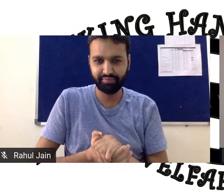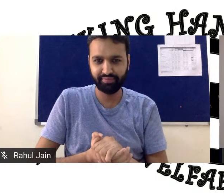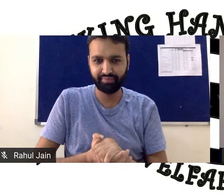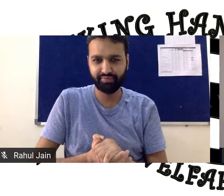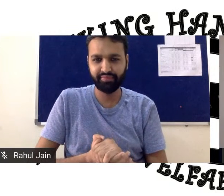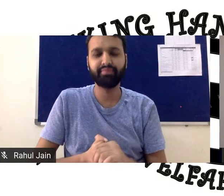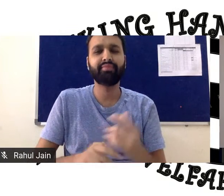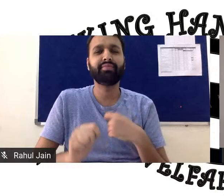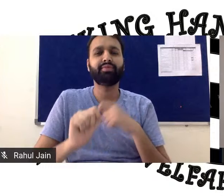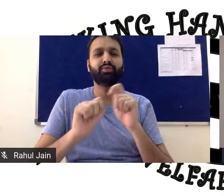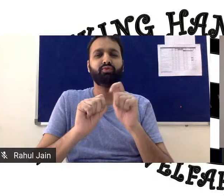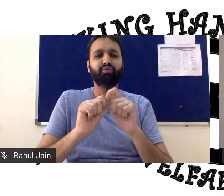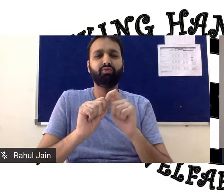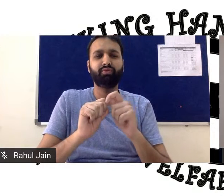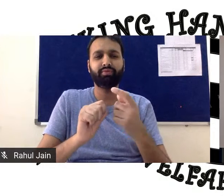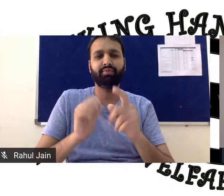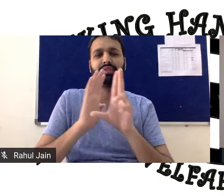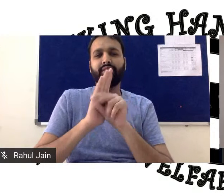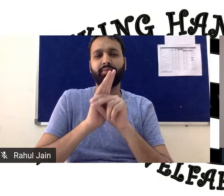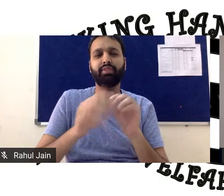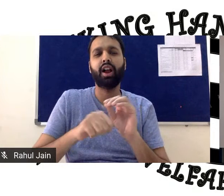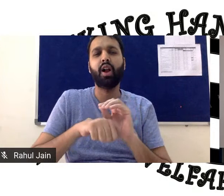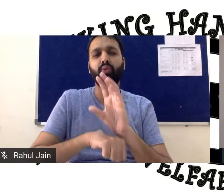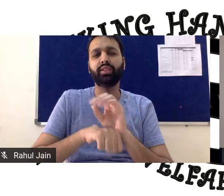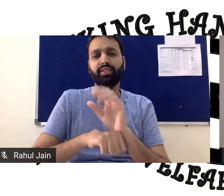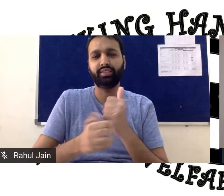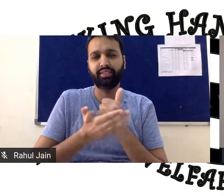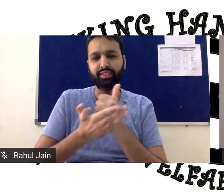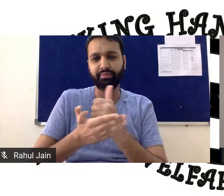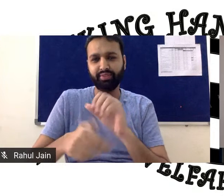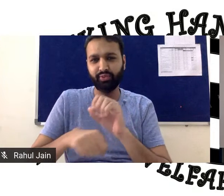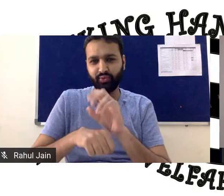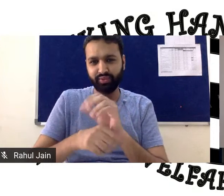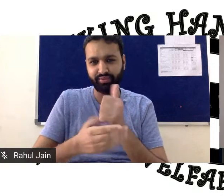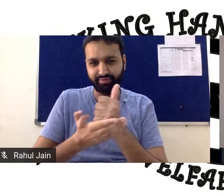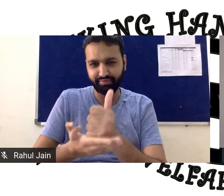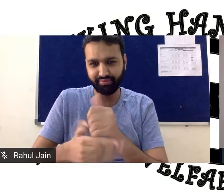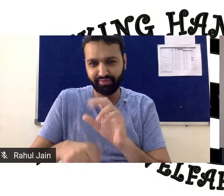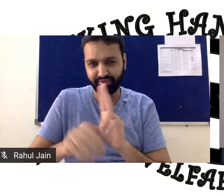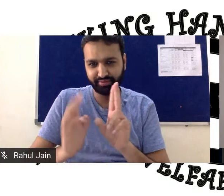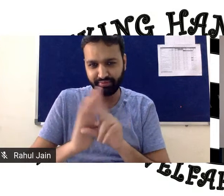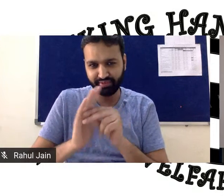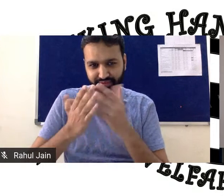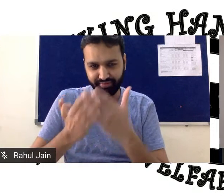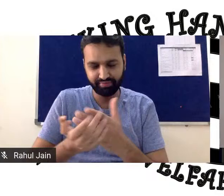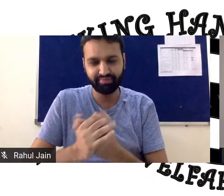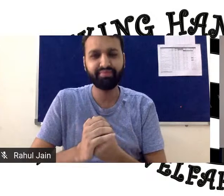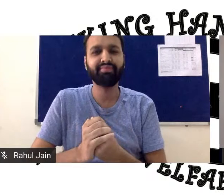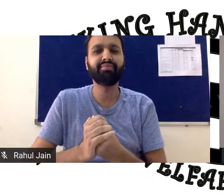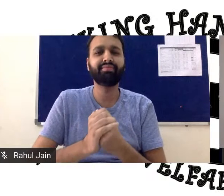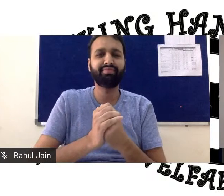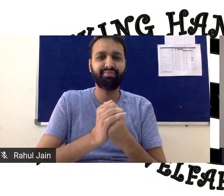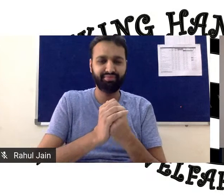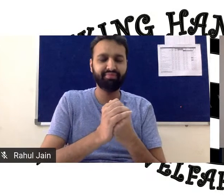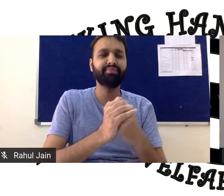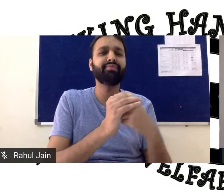my name, Rahul. And I'm working as a consultant